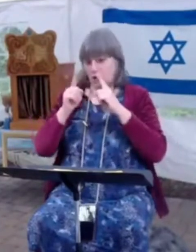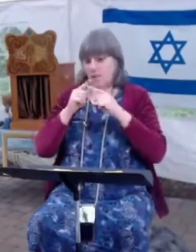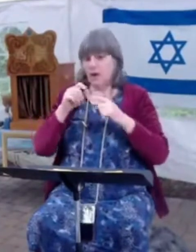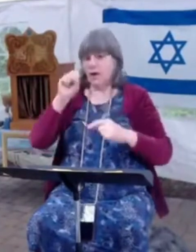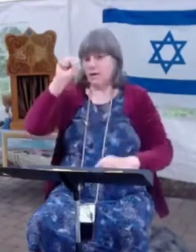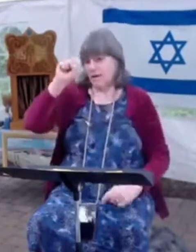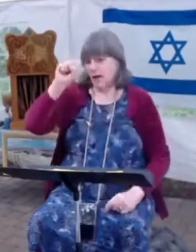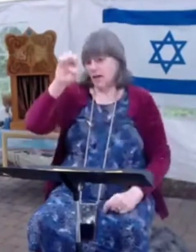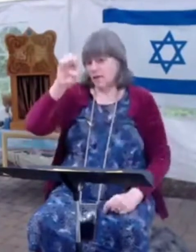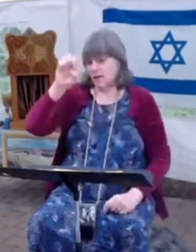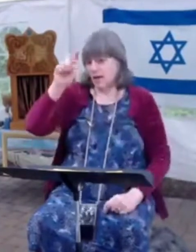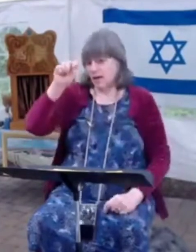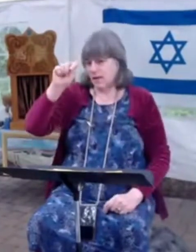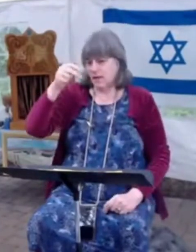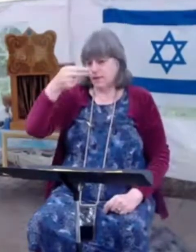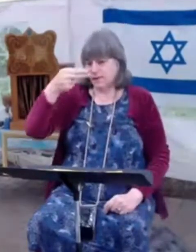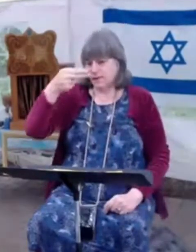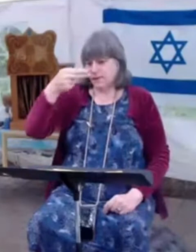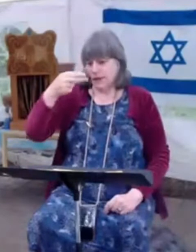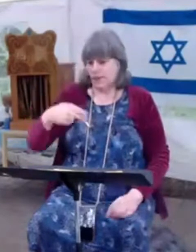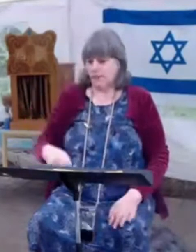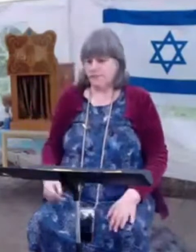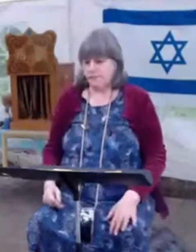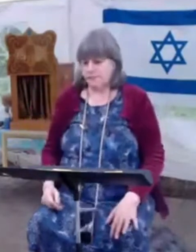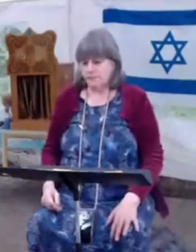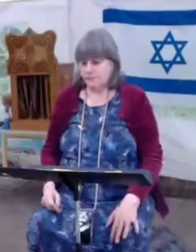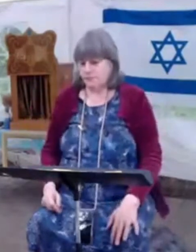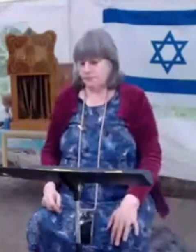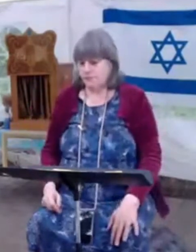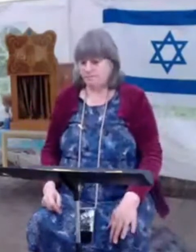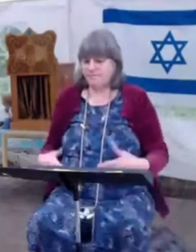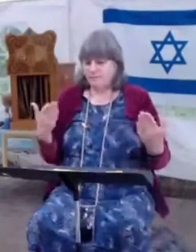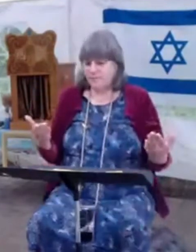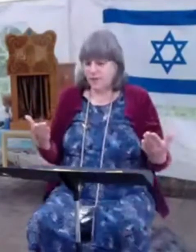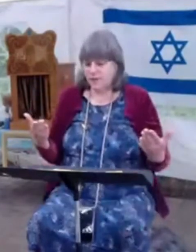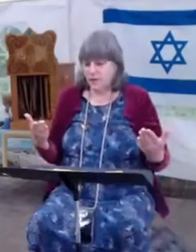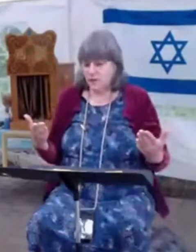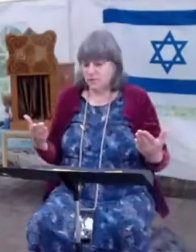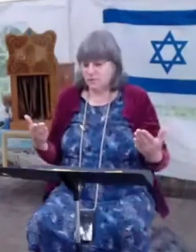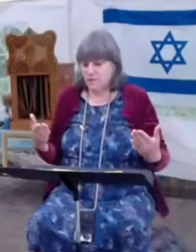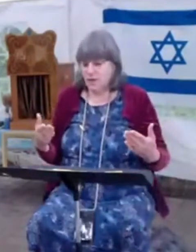Here, so we had mankind kicked out from the presence of Hashem.